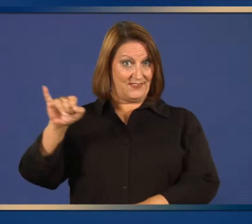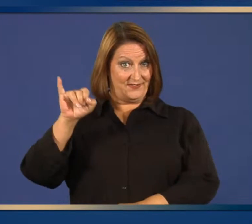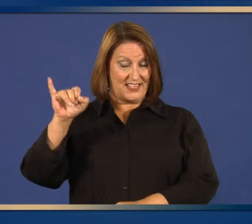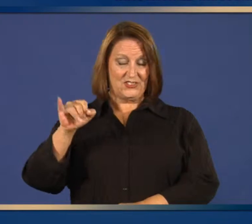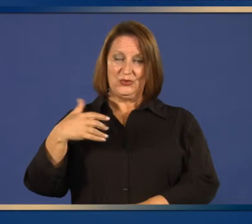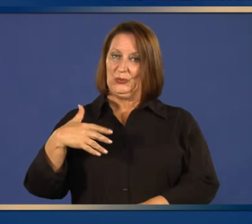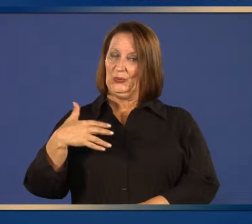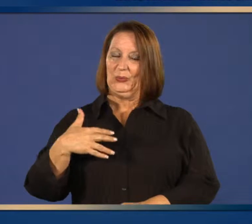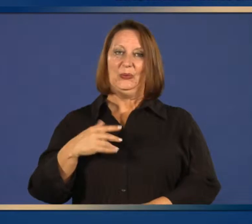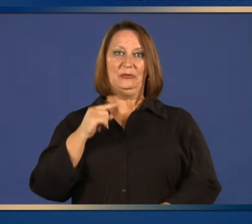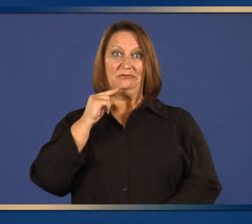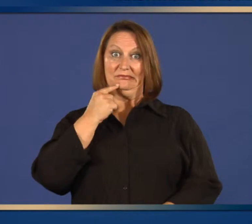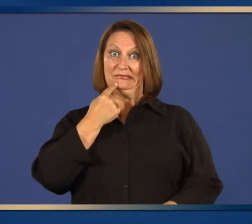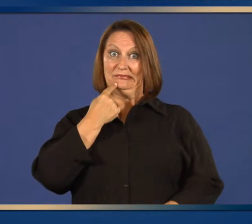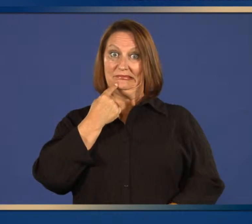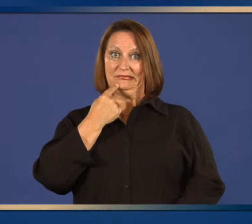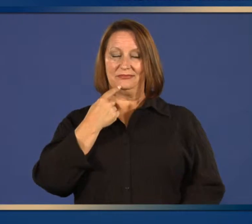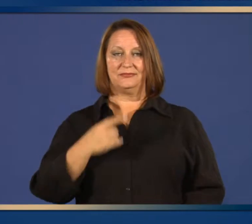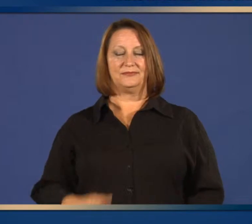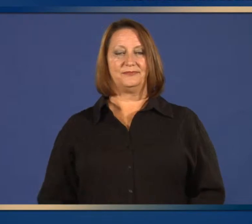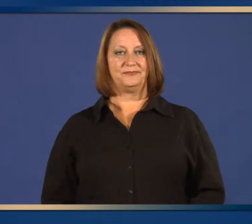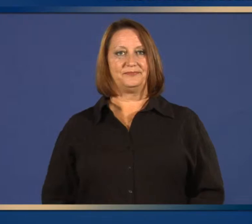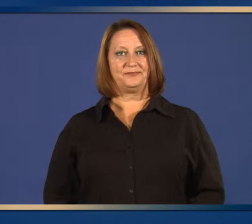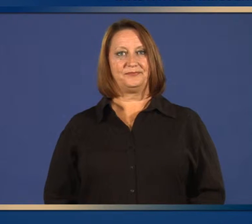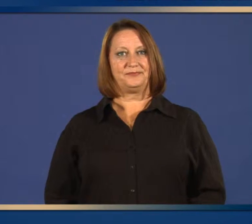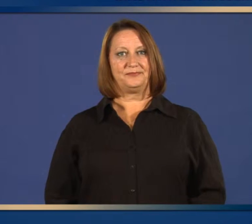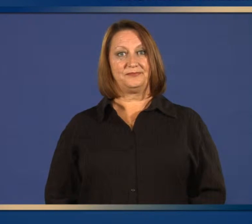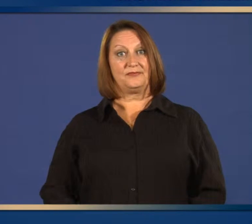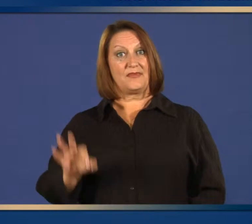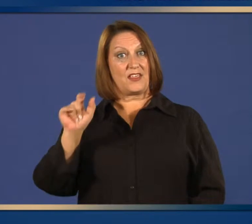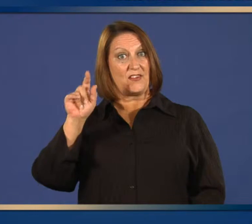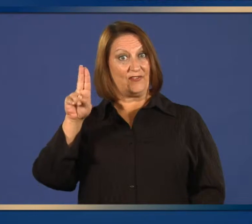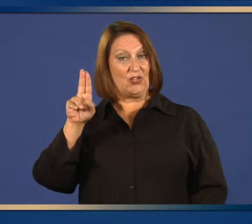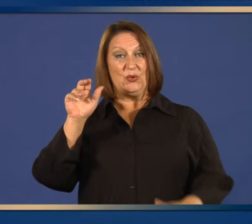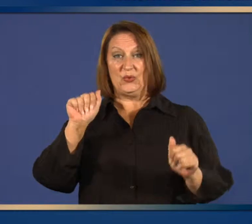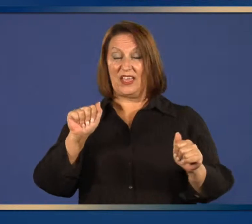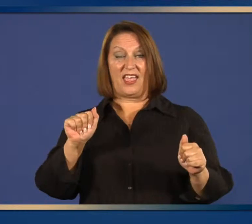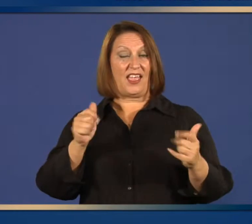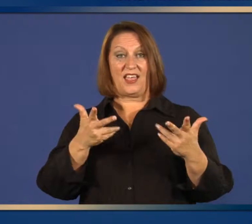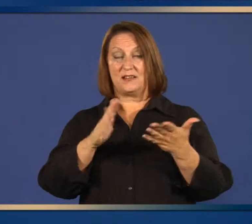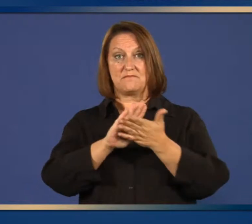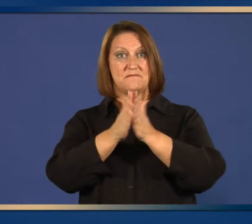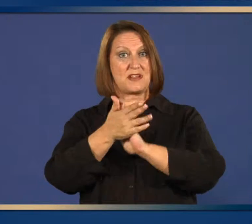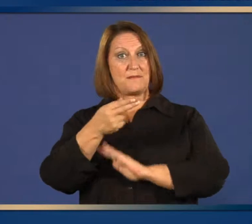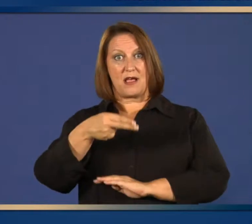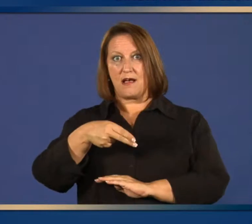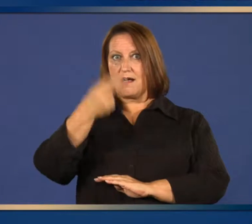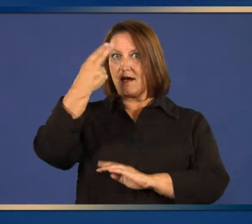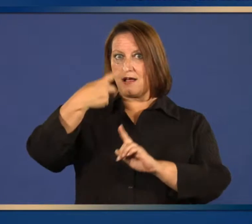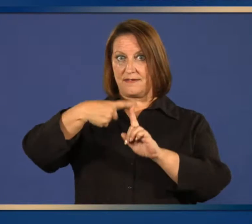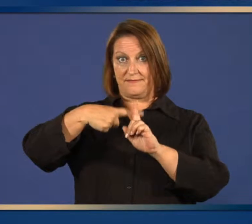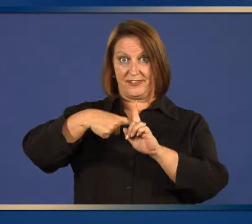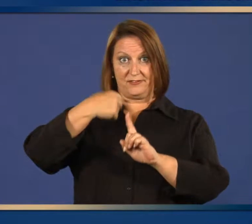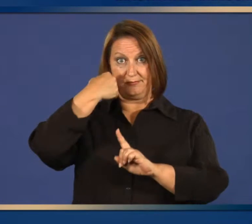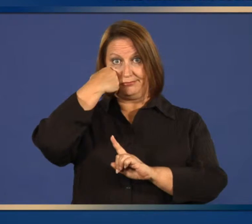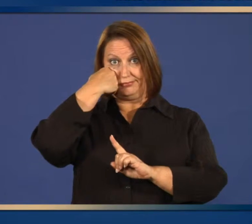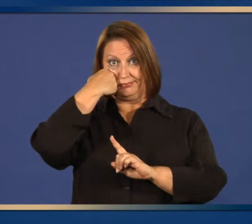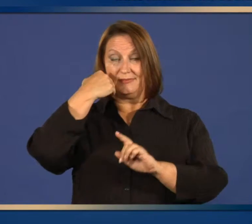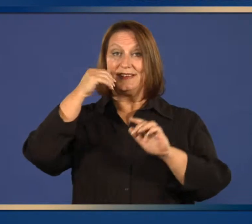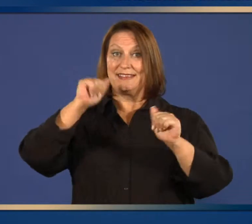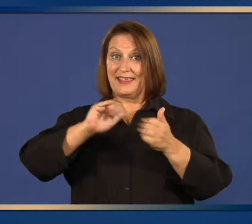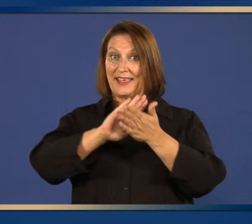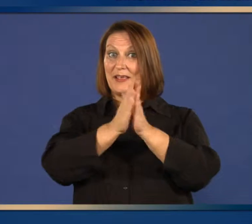Flu can cause high fever and pneumonia, and make existing medical conditions worse.